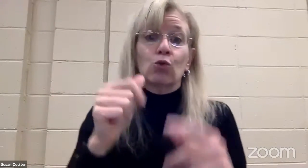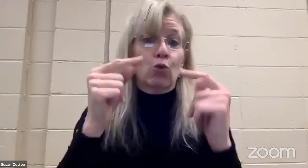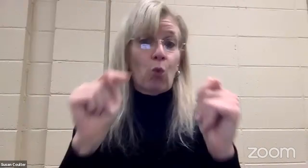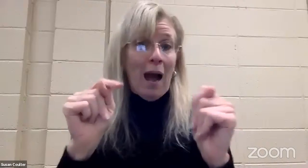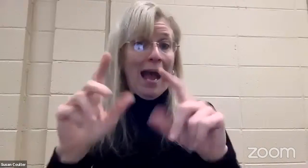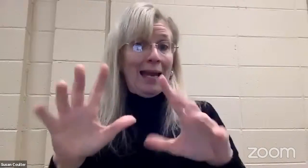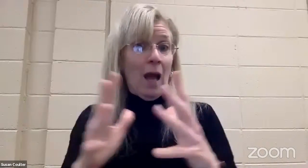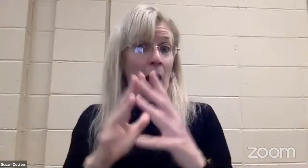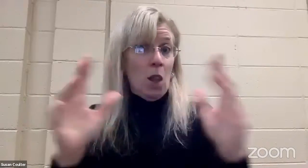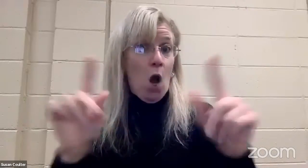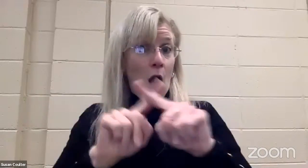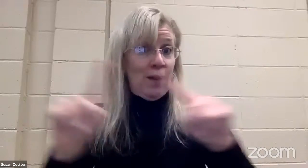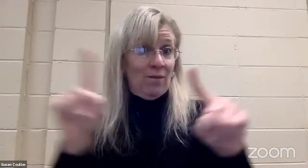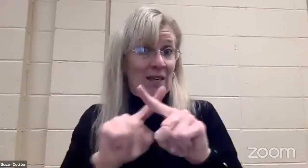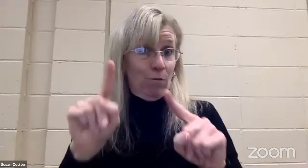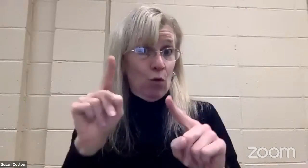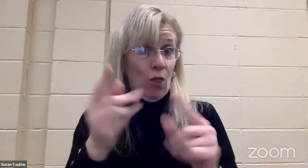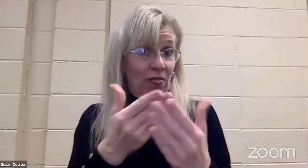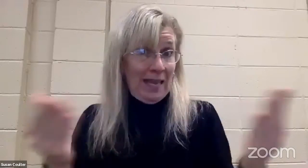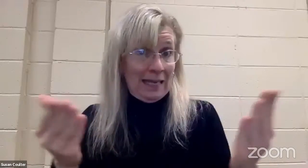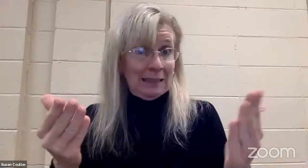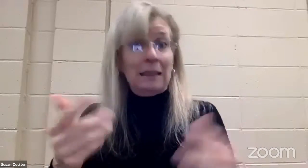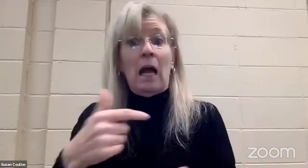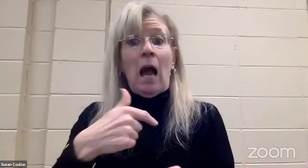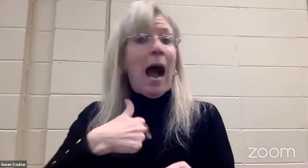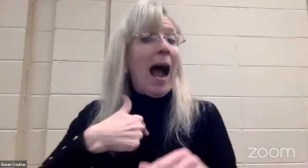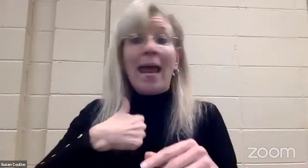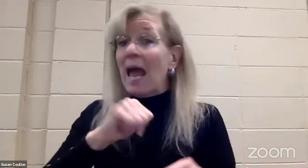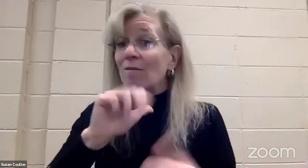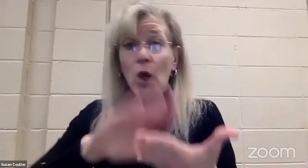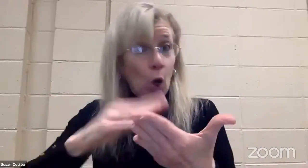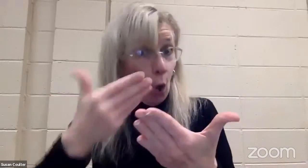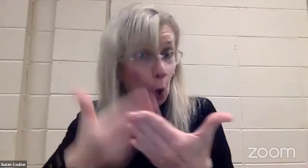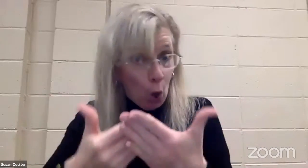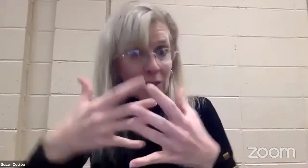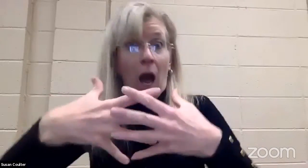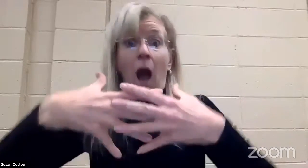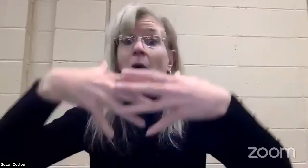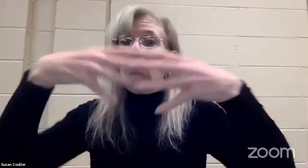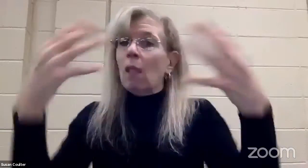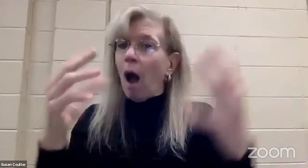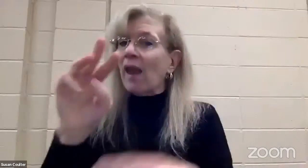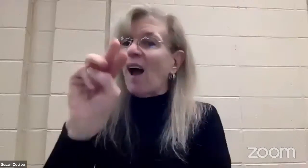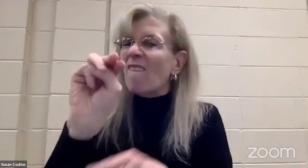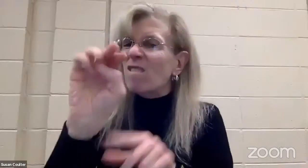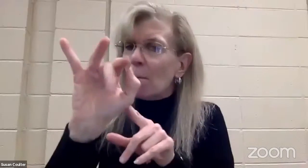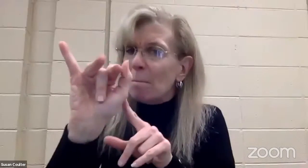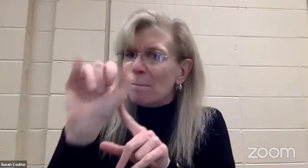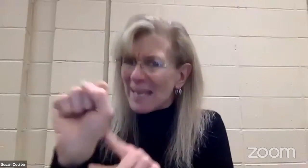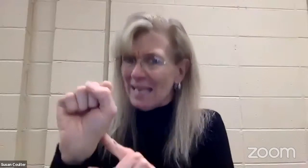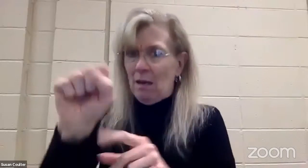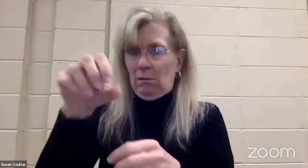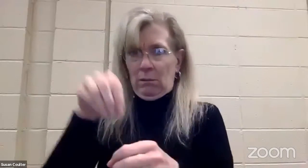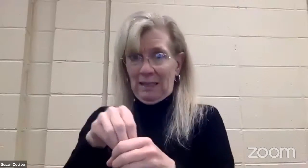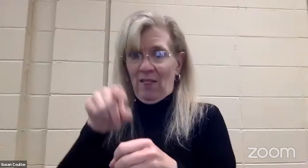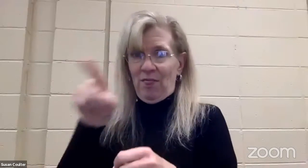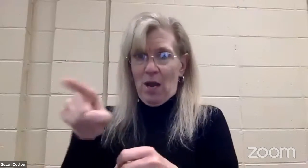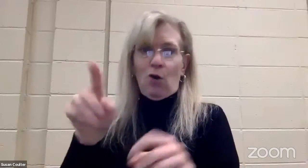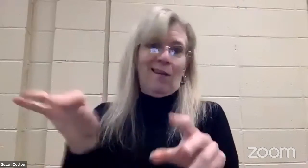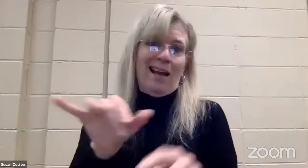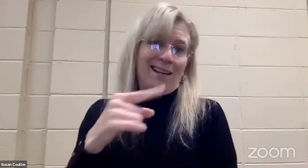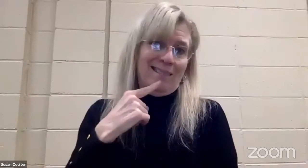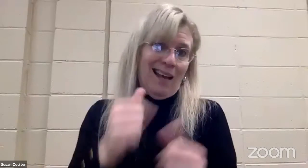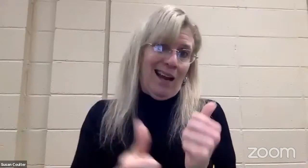haven't tried a lot of different things. I haven't cooked a lot of meals.